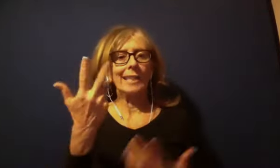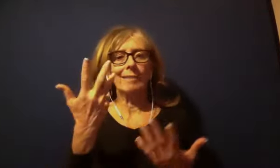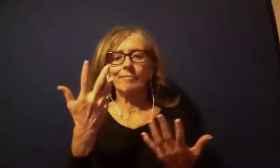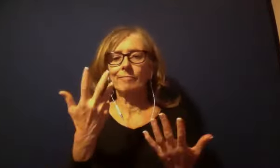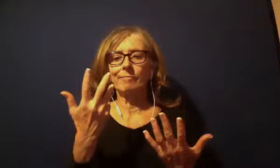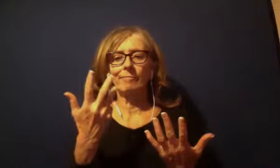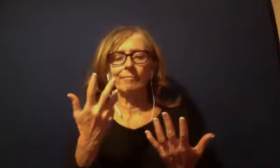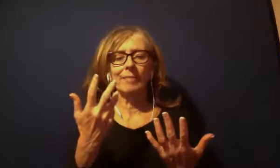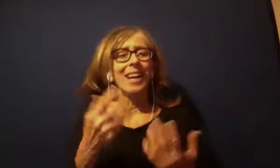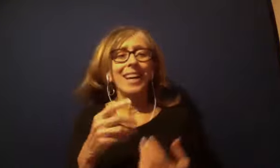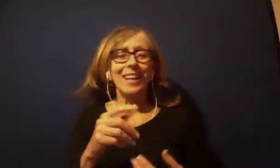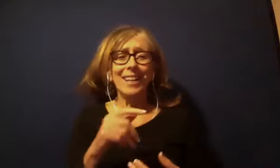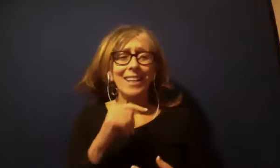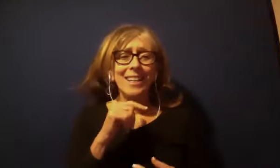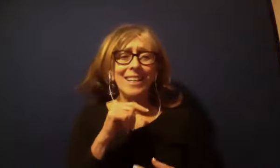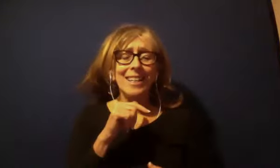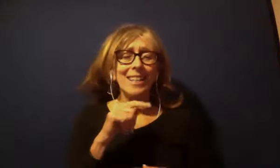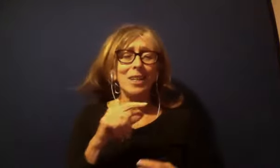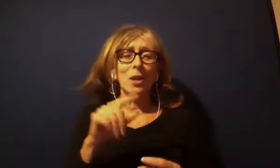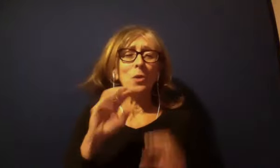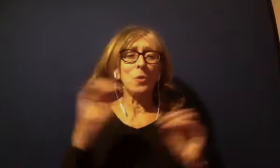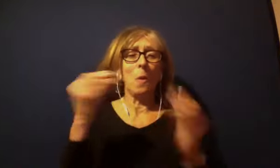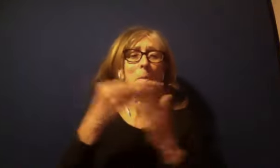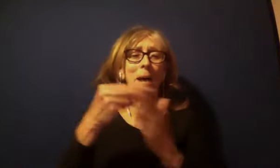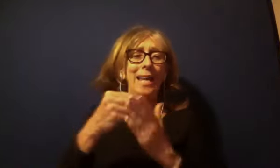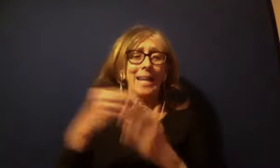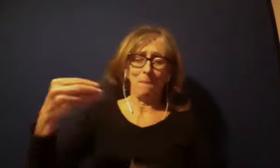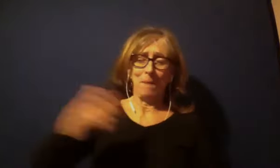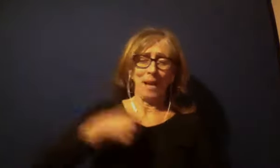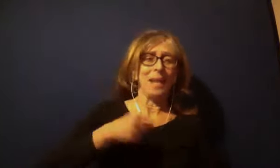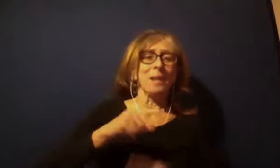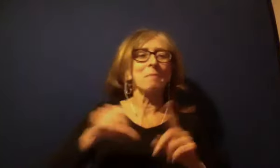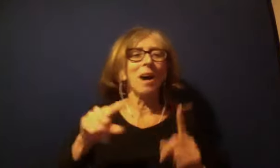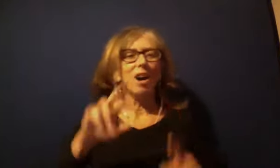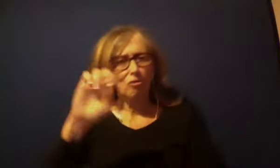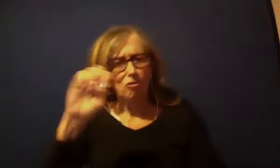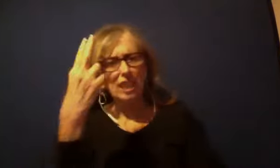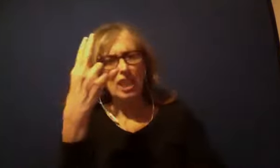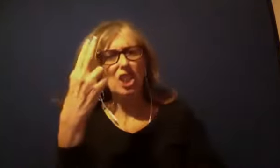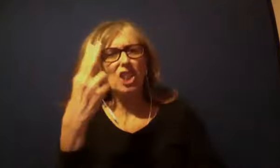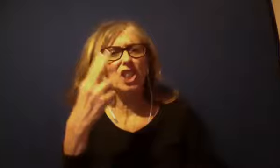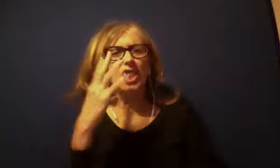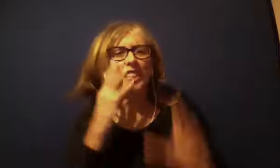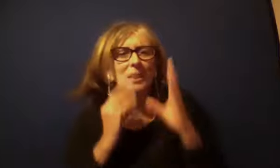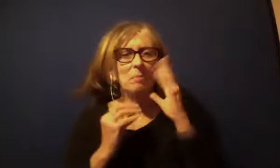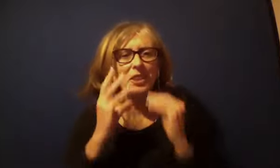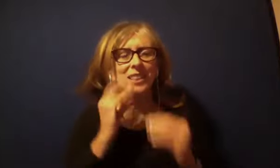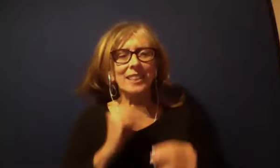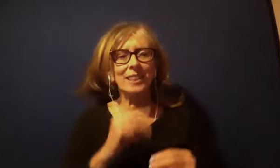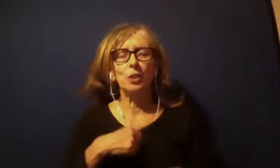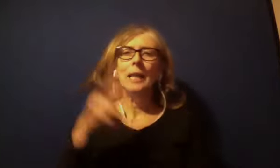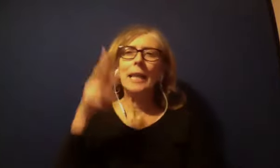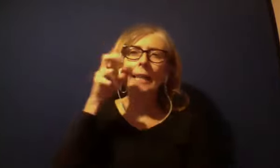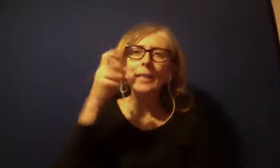like it pays you in monetary value. It pays you in some sort of rich, rewarding value that, to hear someone step 5 or to be trusted